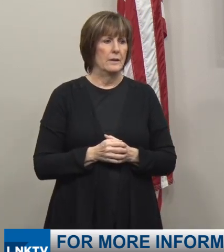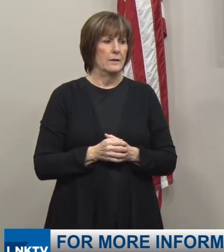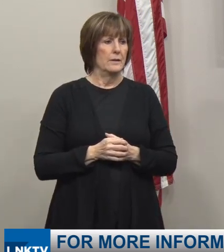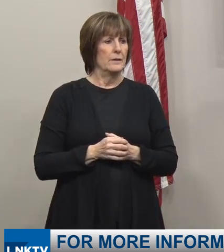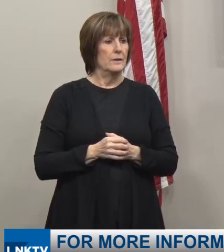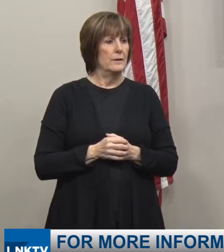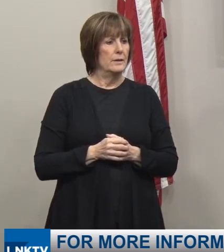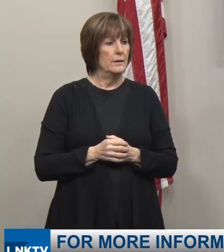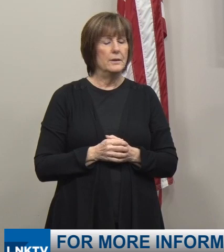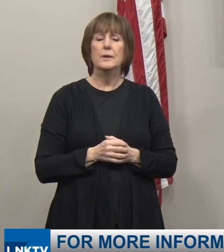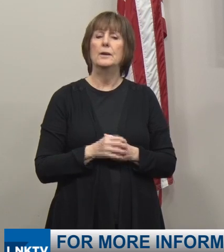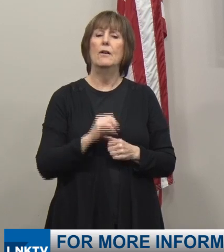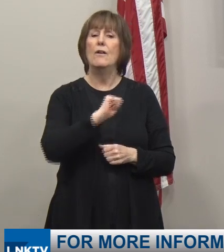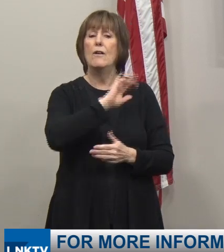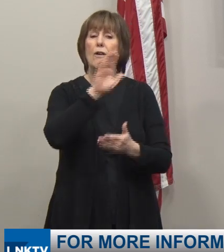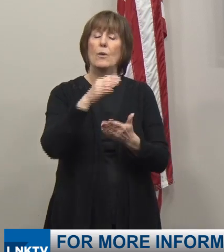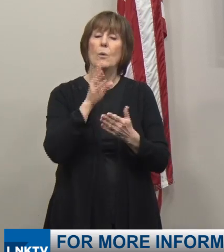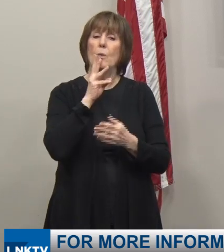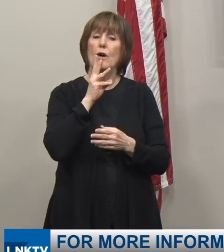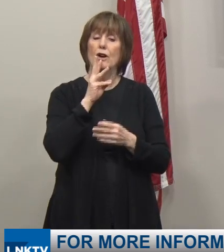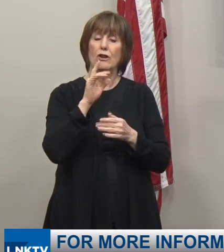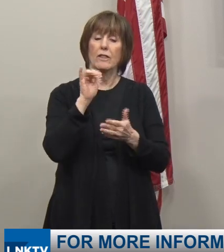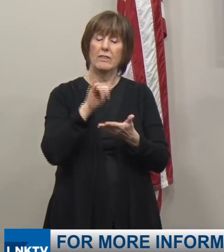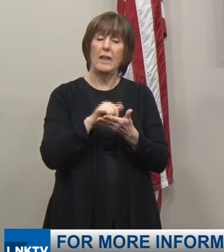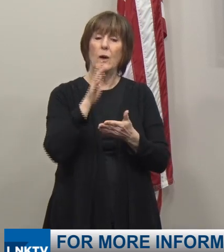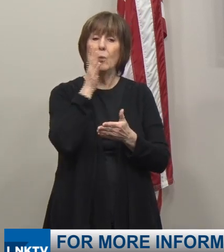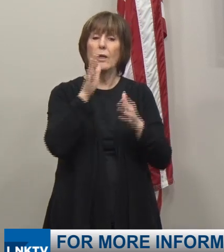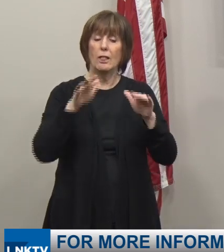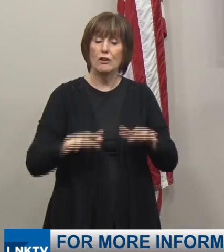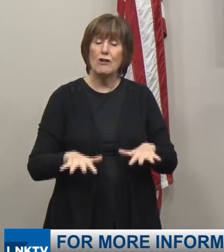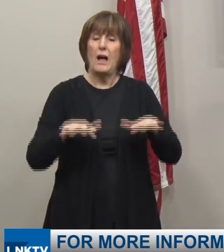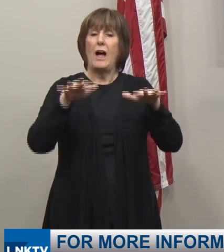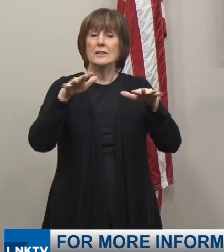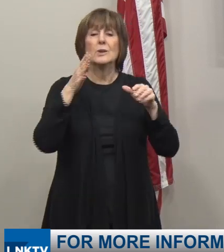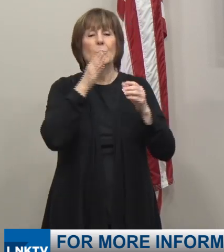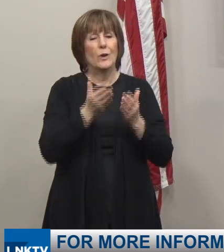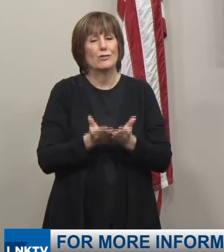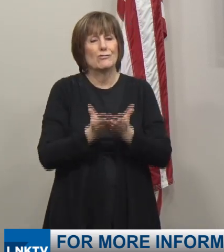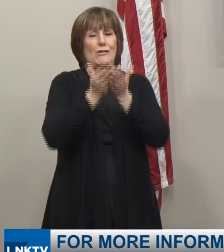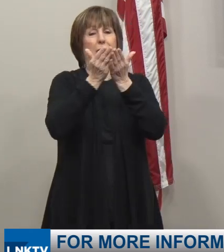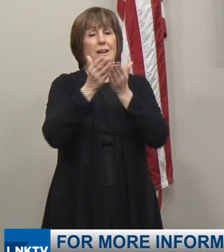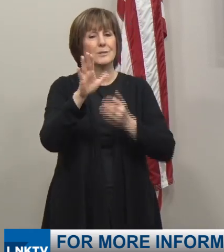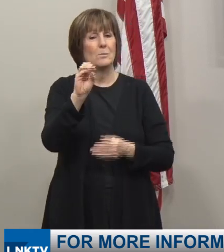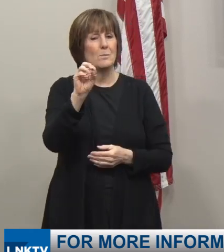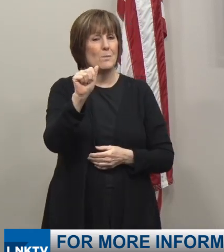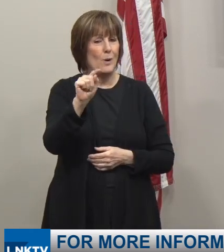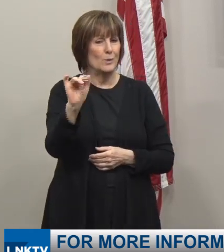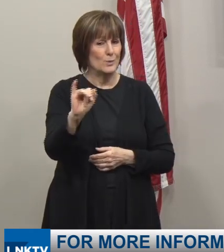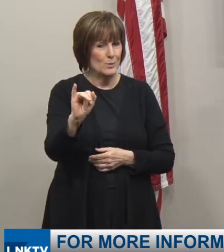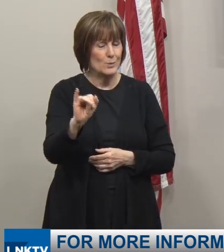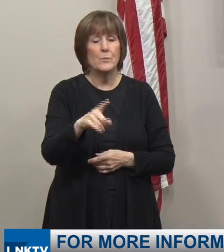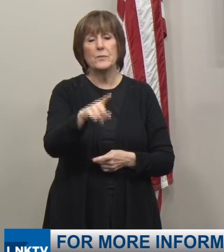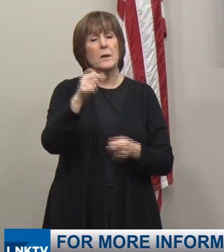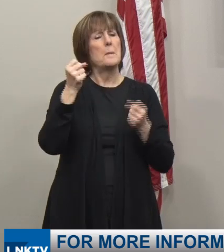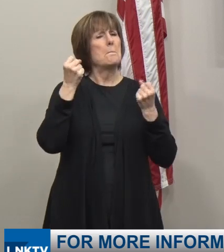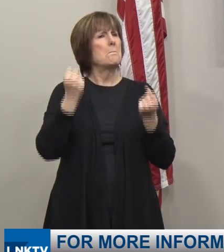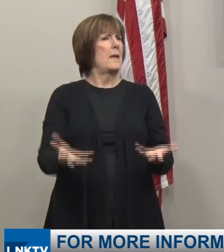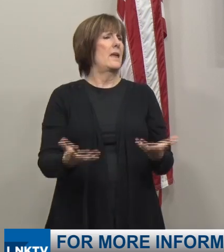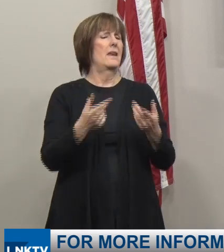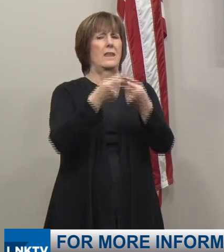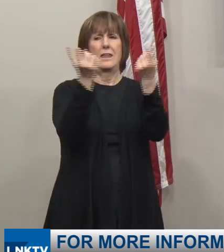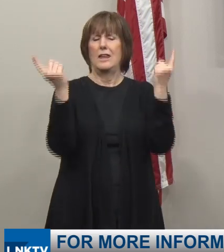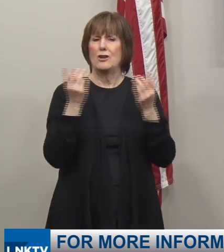all boats here in Lincoln. There are many economic resources available now in response to